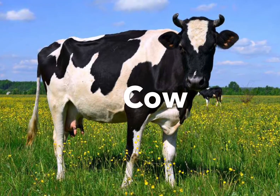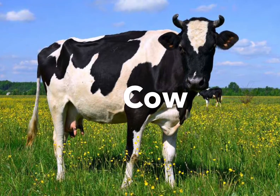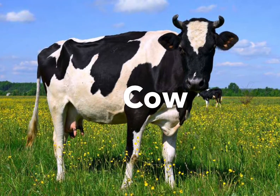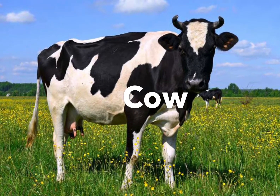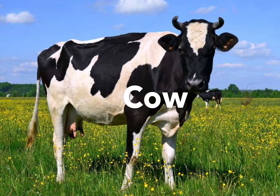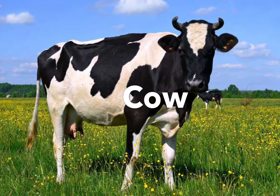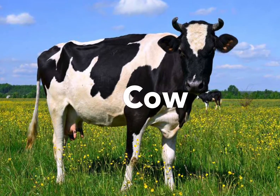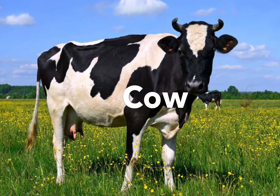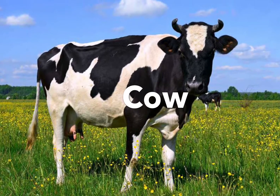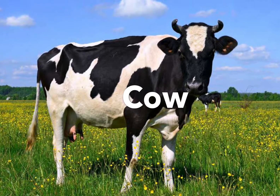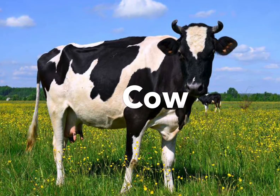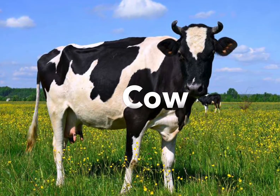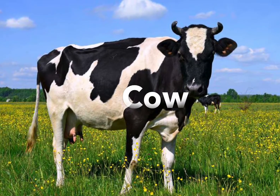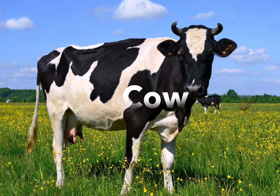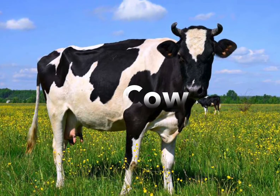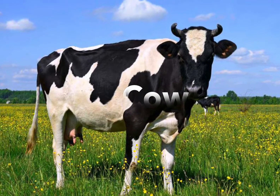Cow. I hear a cow.